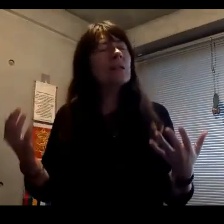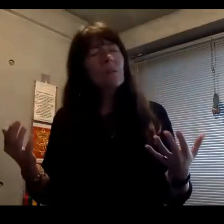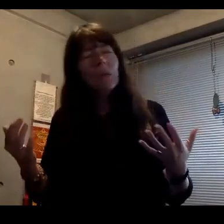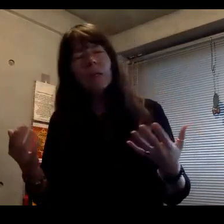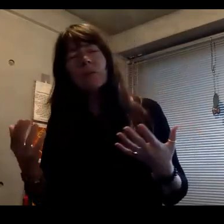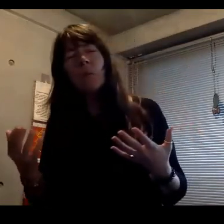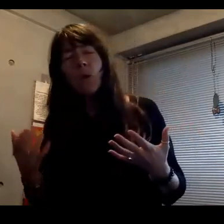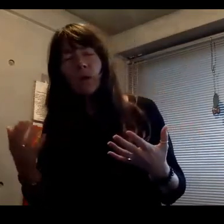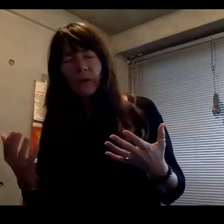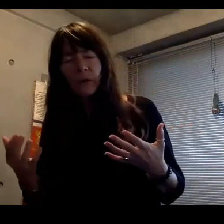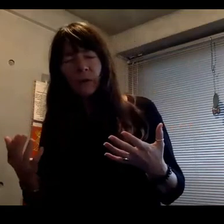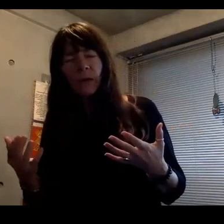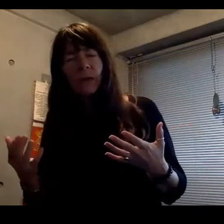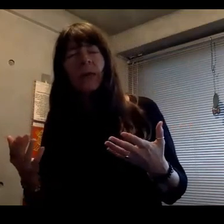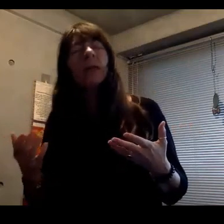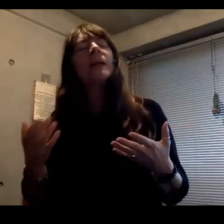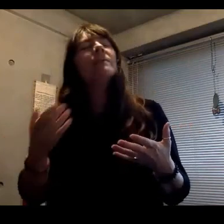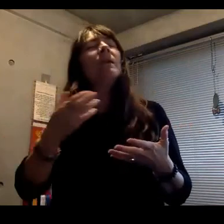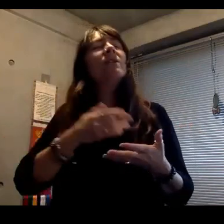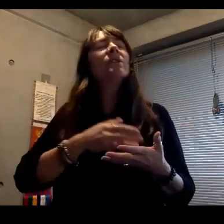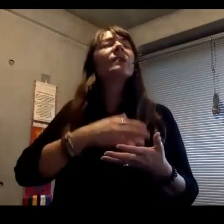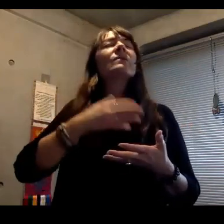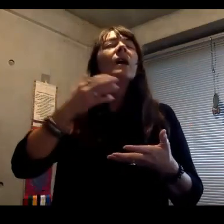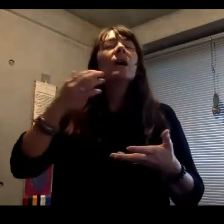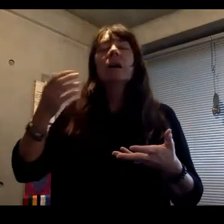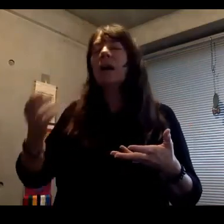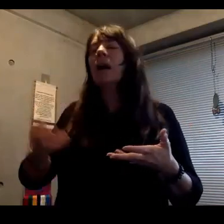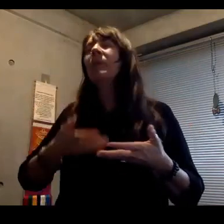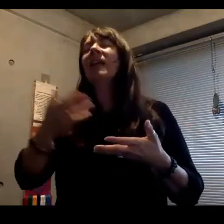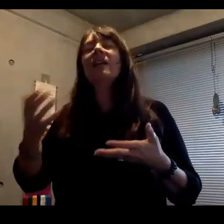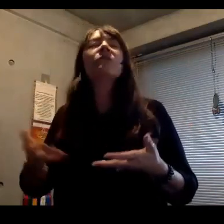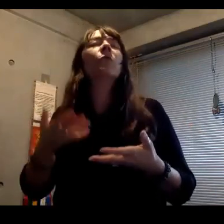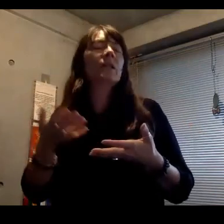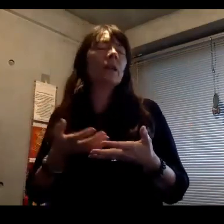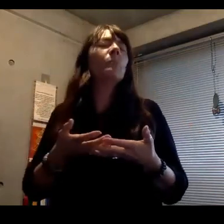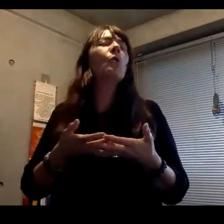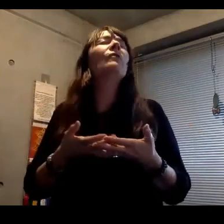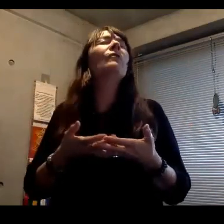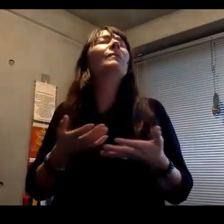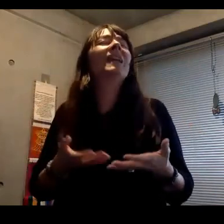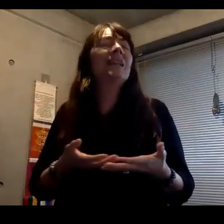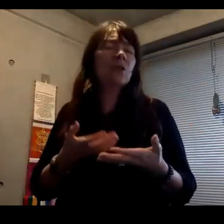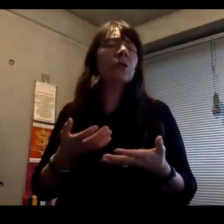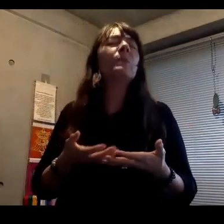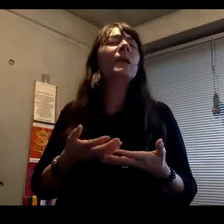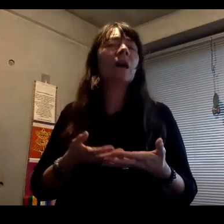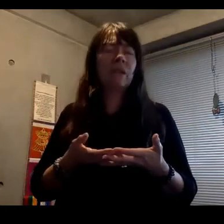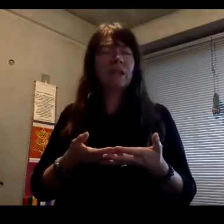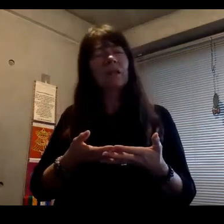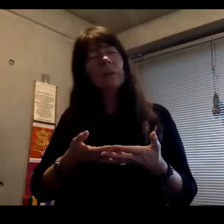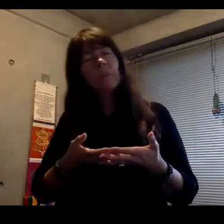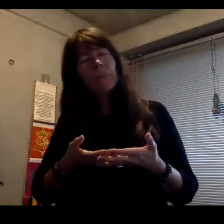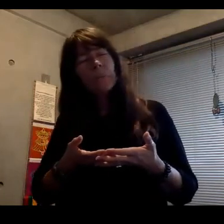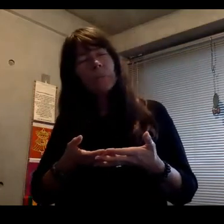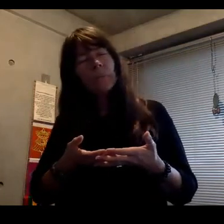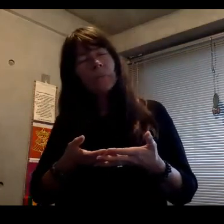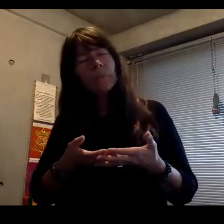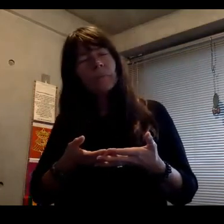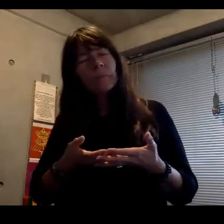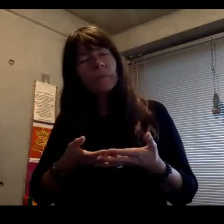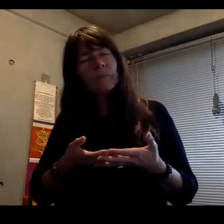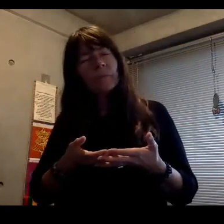but it doesn't mean there's more of you. It means there's a place for it and more of a place to speak of it.